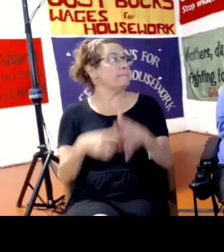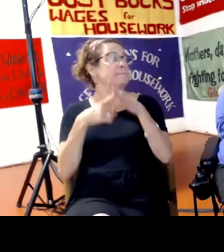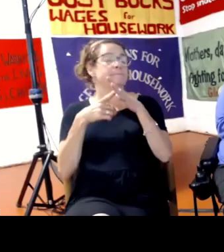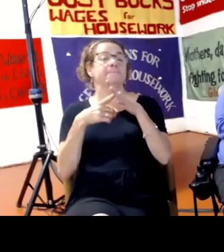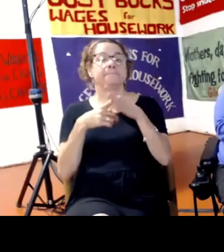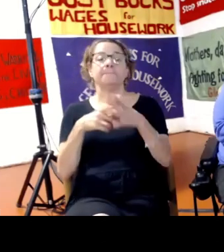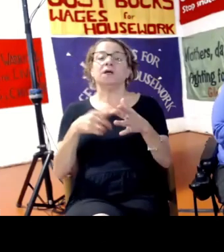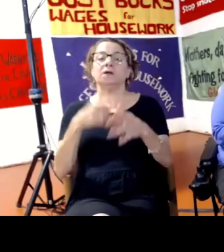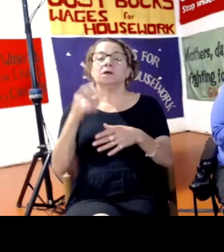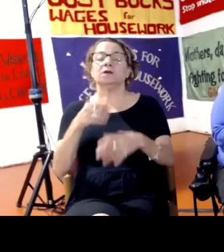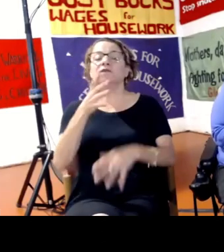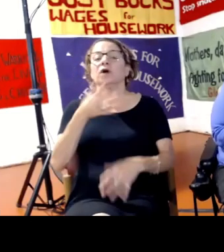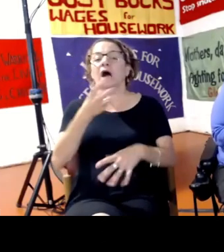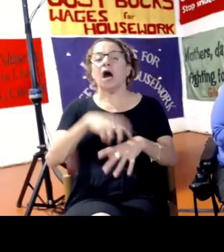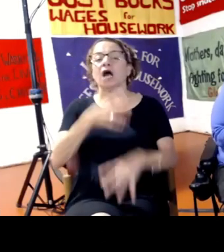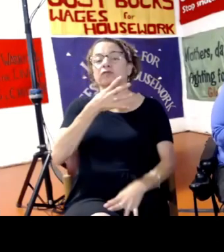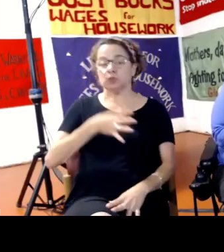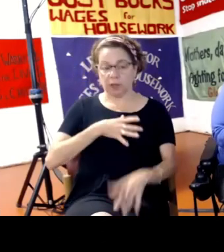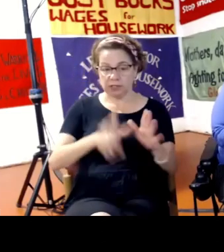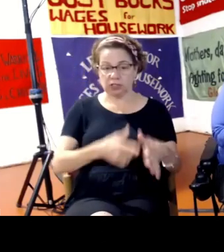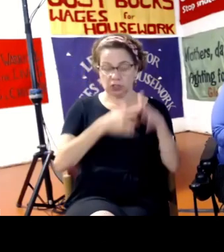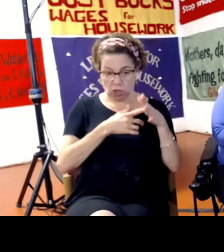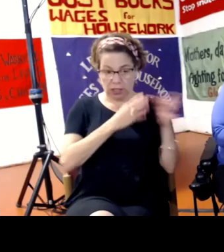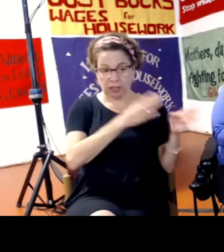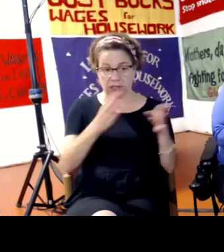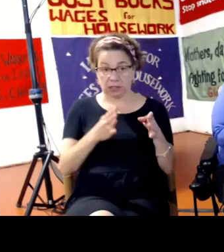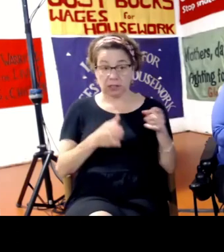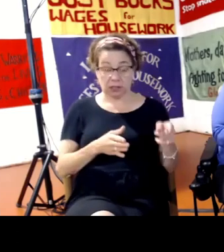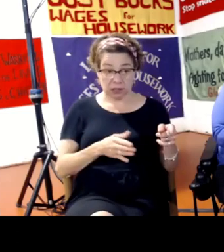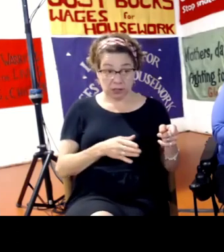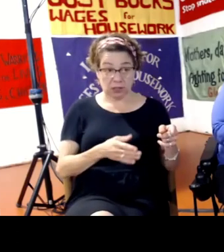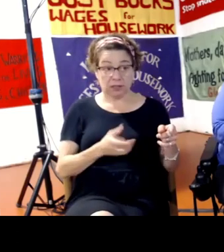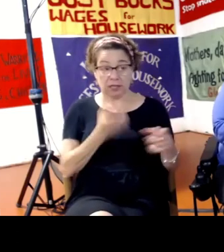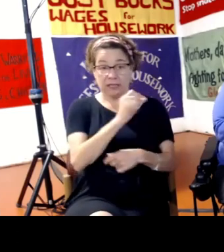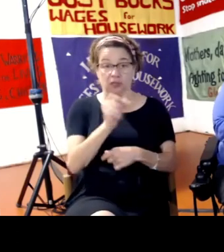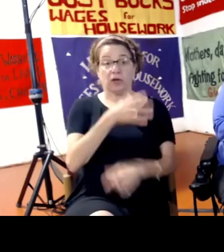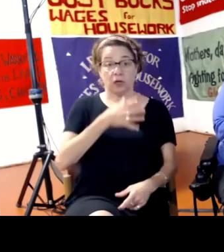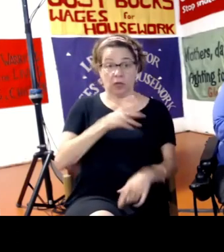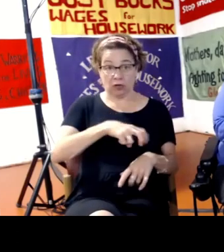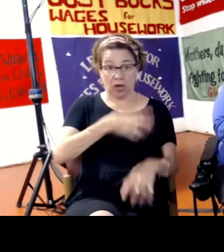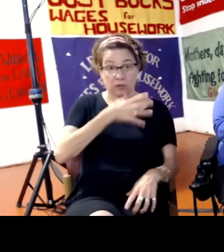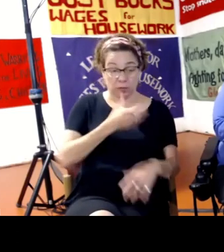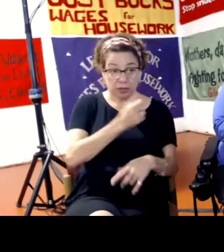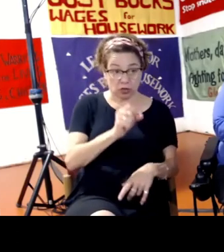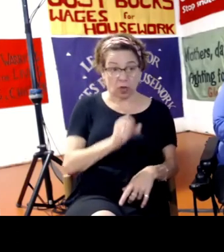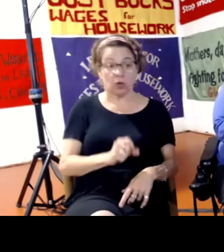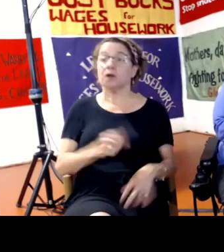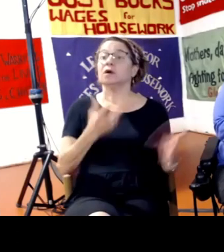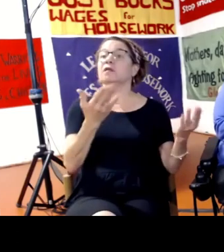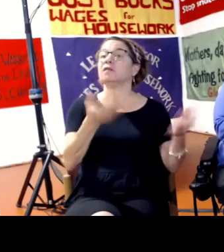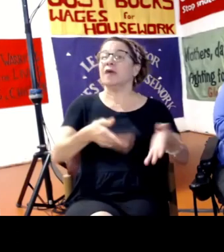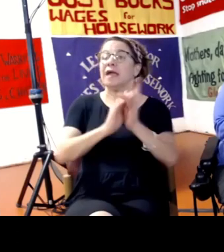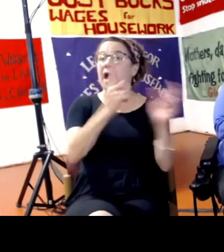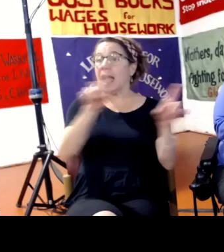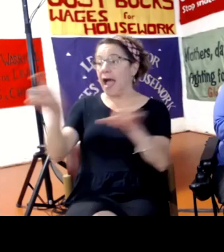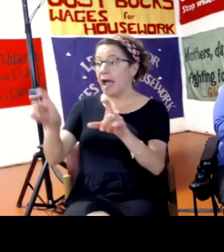it international. And we called an international strike. We called it the Global Women's Strike. And about 60